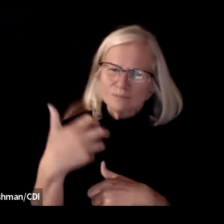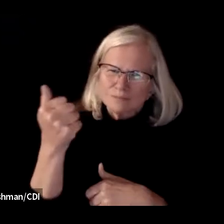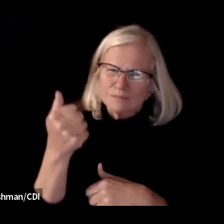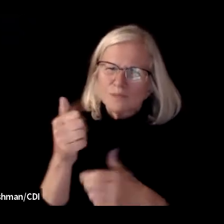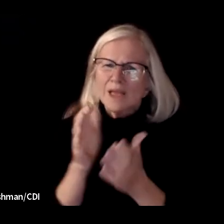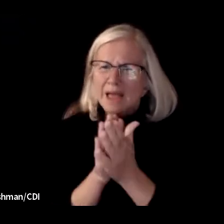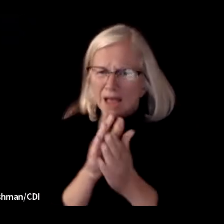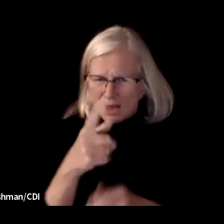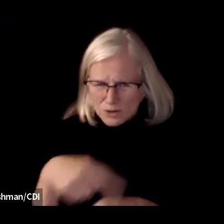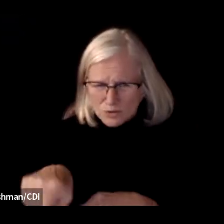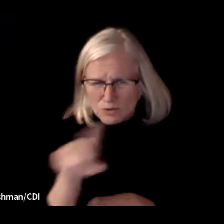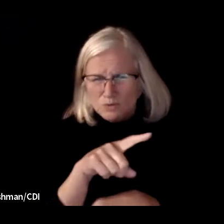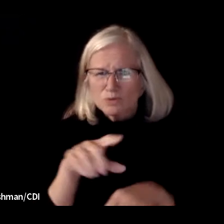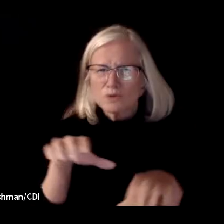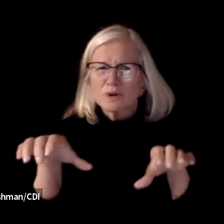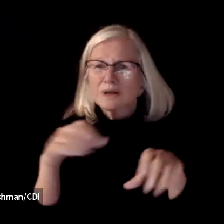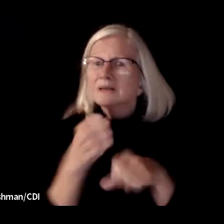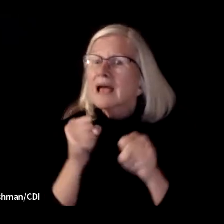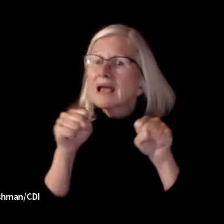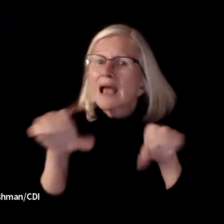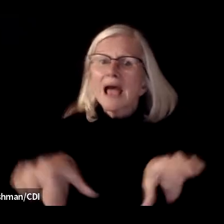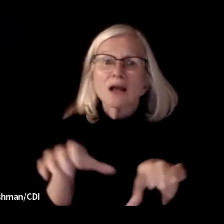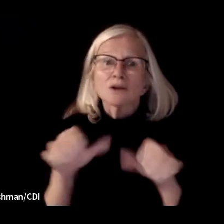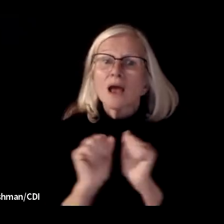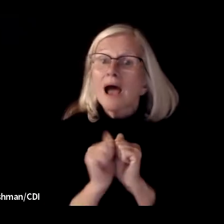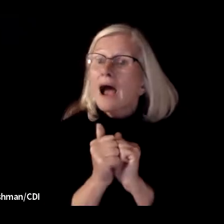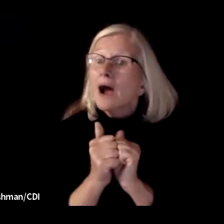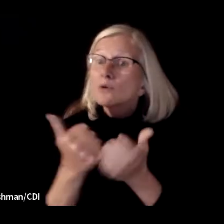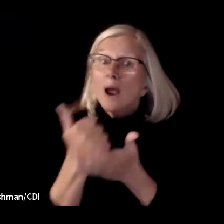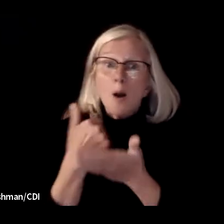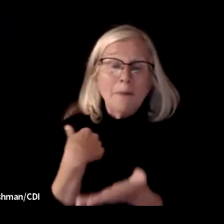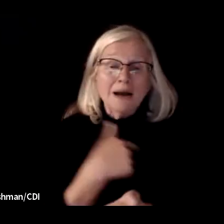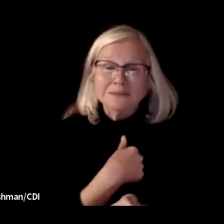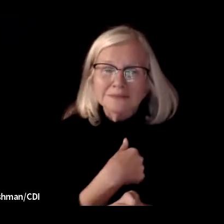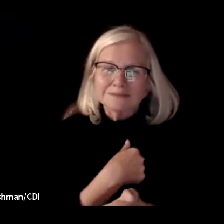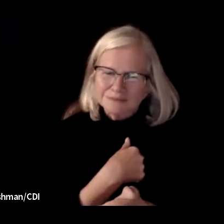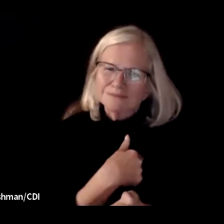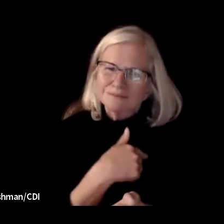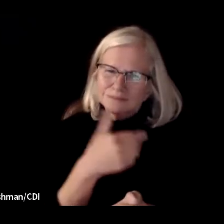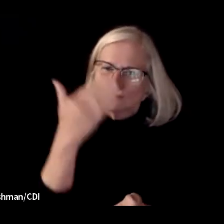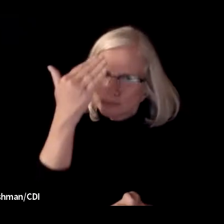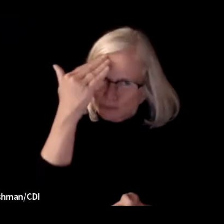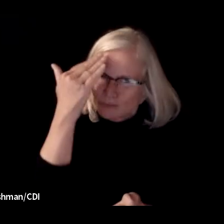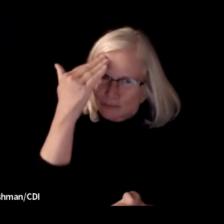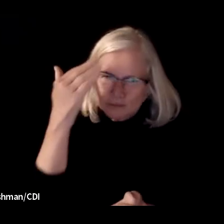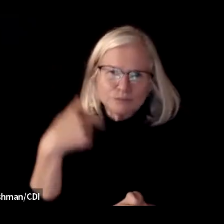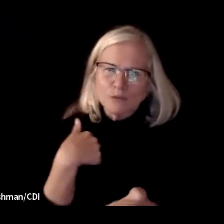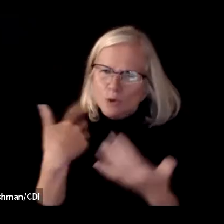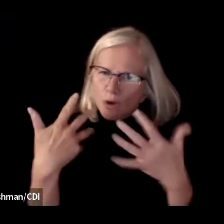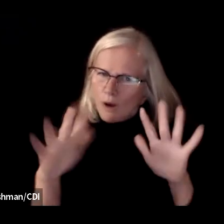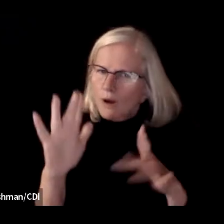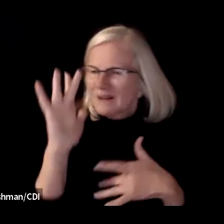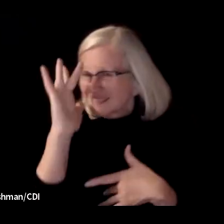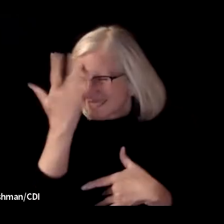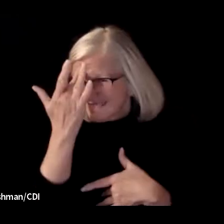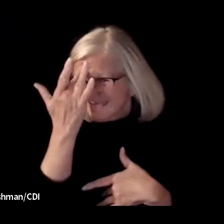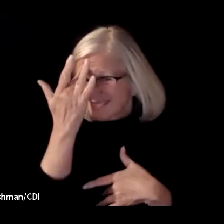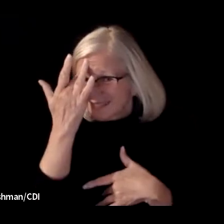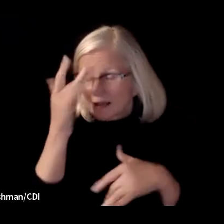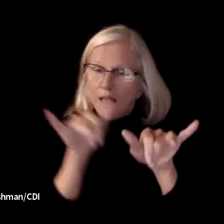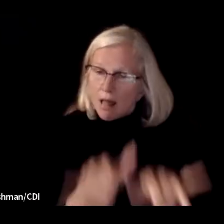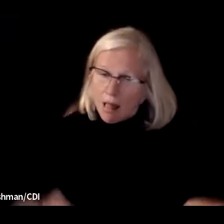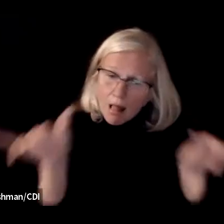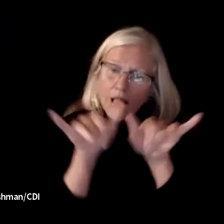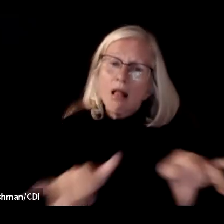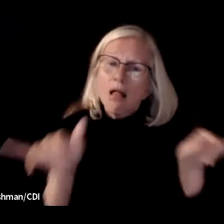by paying attention. We know we're all tired of this virus and this pandemic, but the single biggest thing you can do